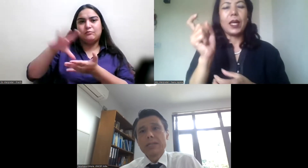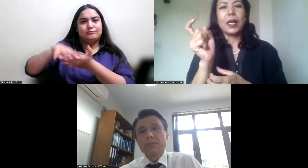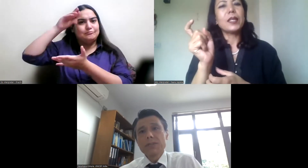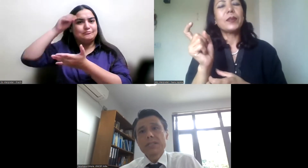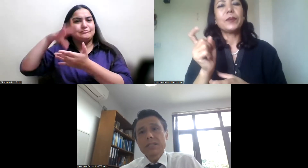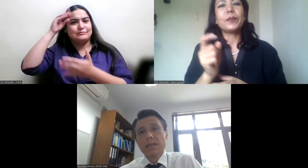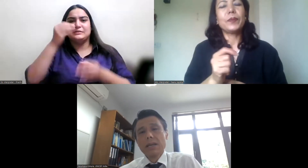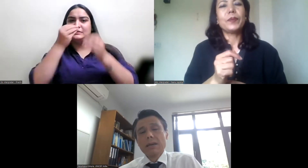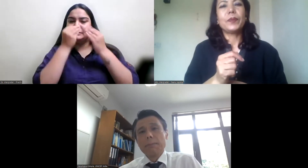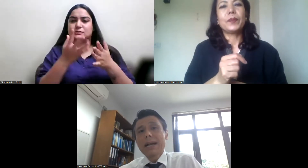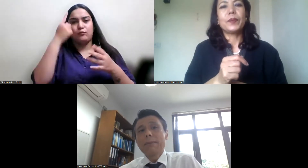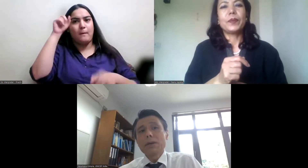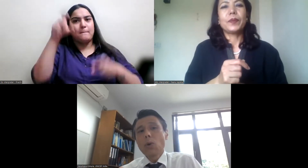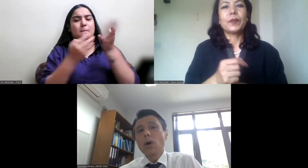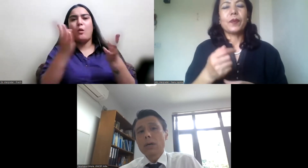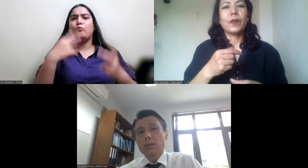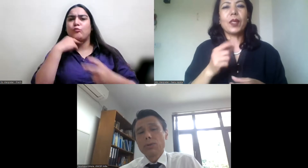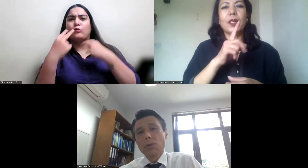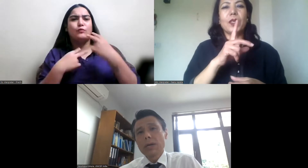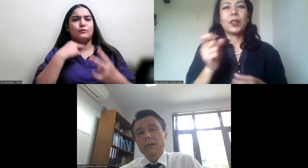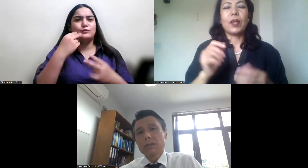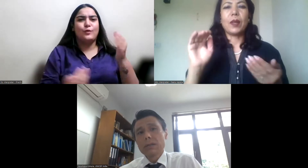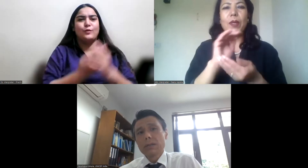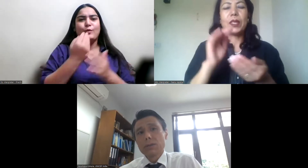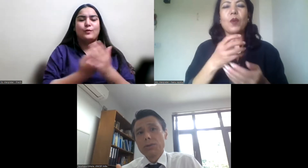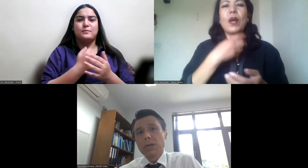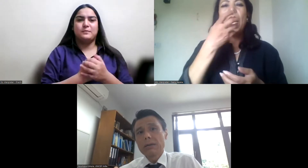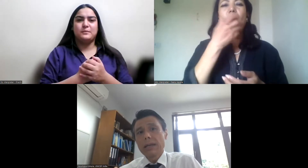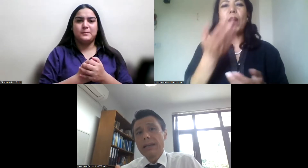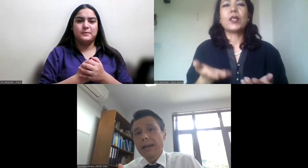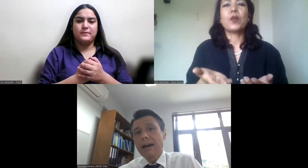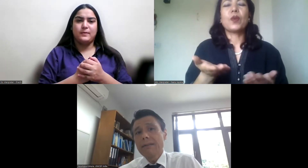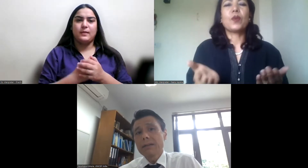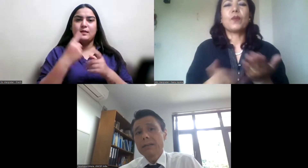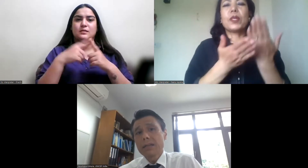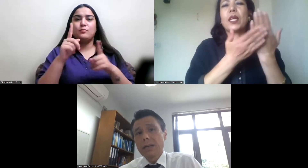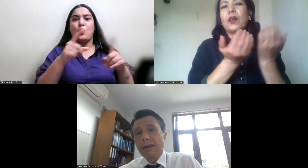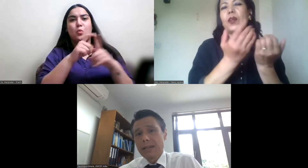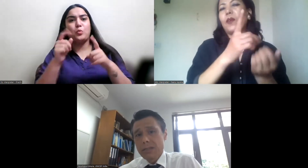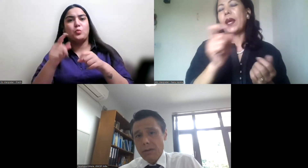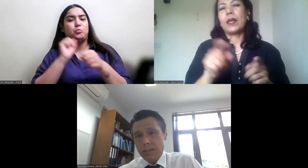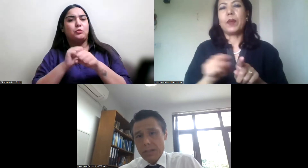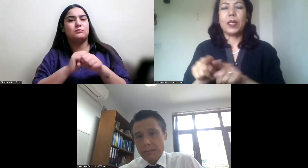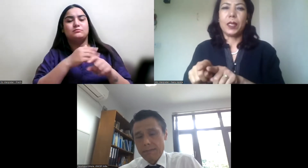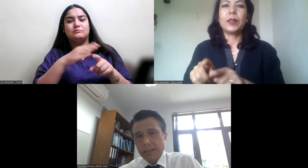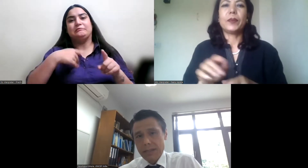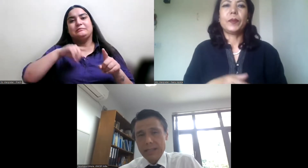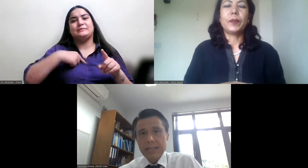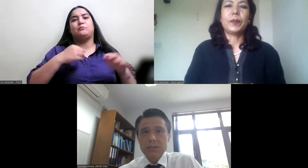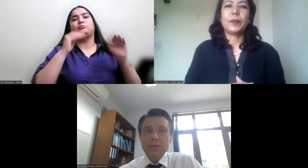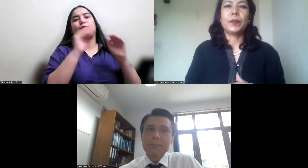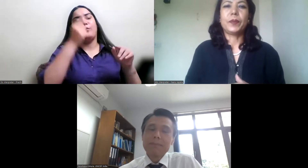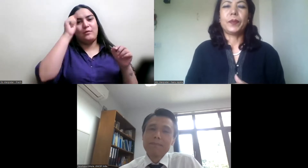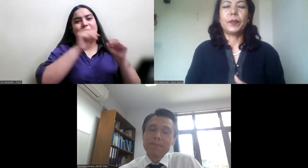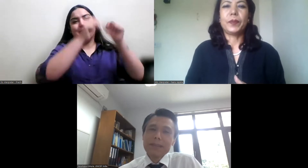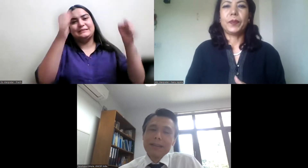children's voices becoming core to local, rural, and urban governance structure in the years